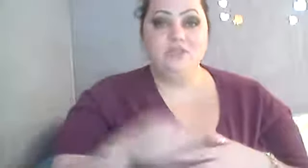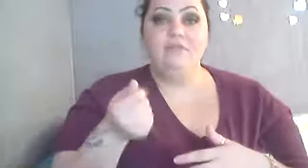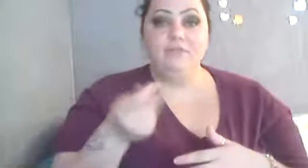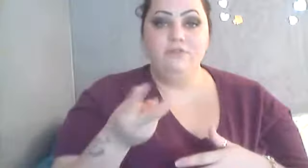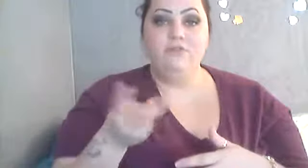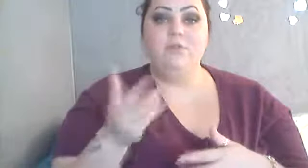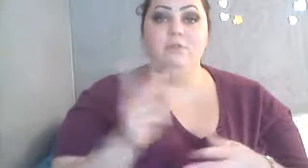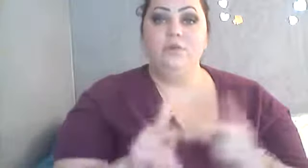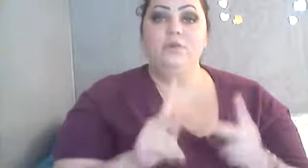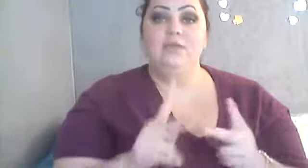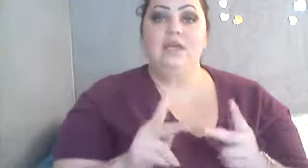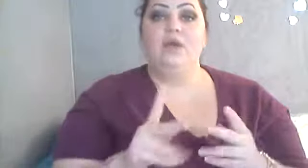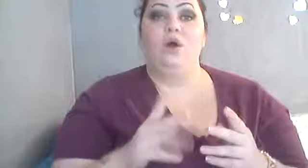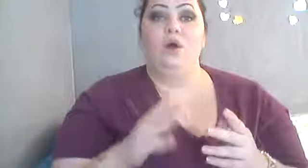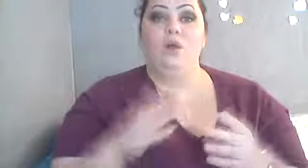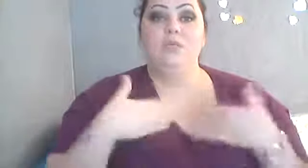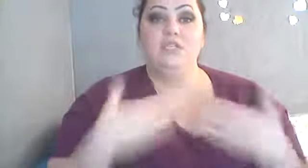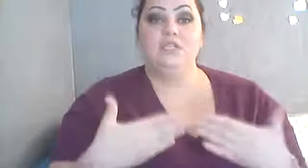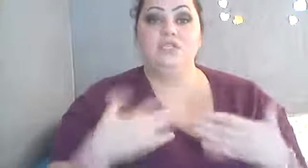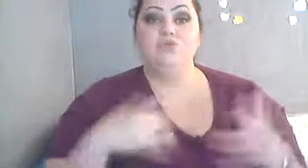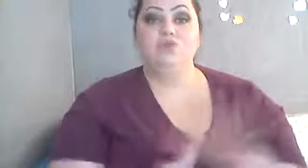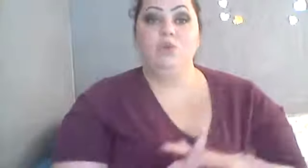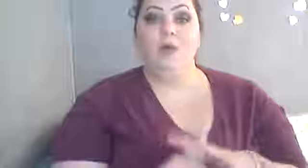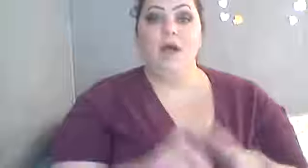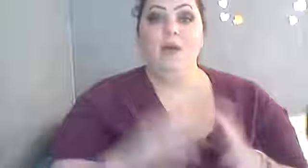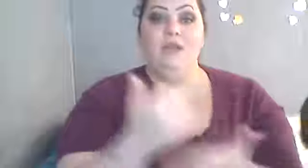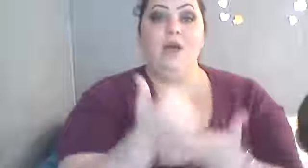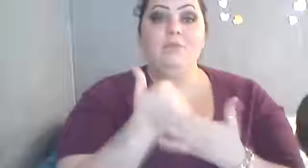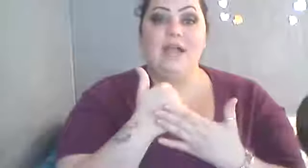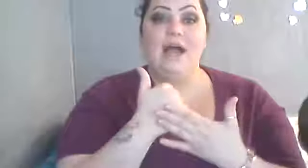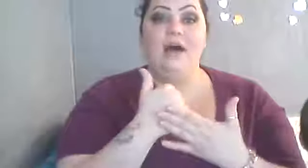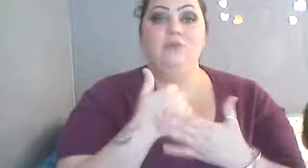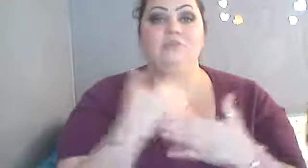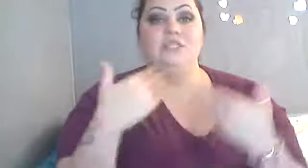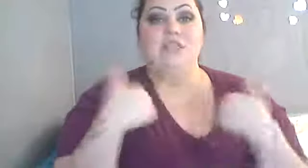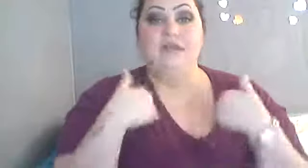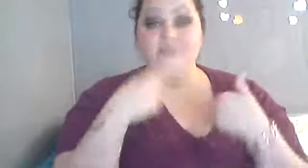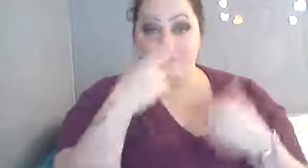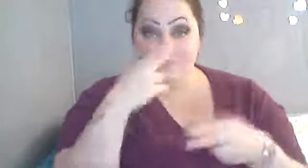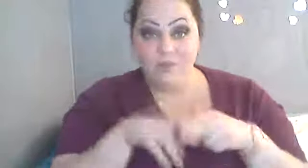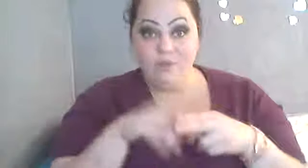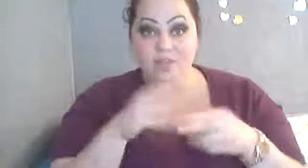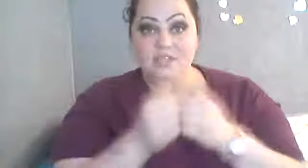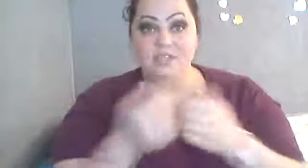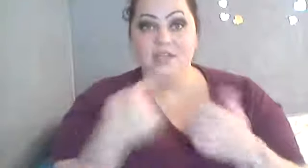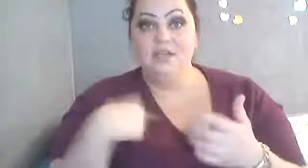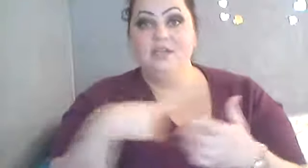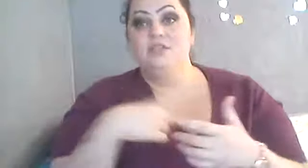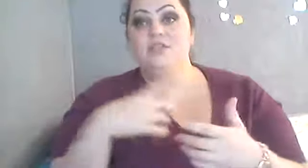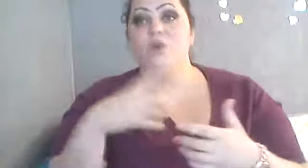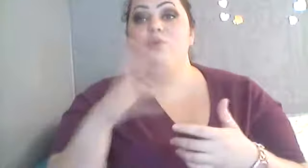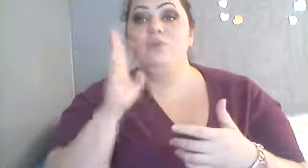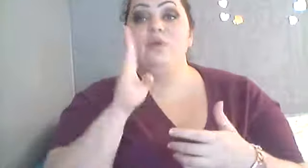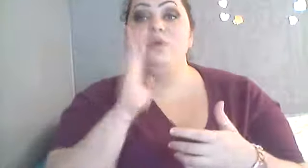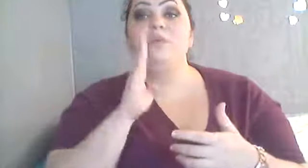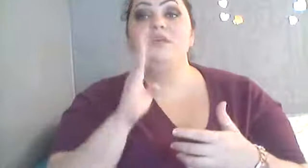have a few people that are willing to show up and help us out and just have some fun with us. So we will be